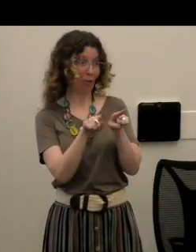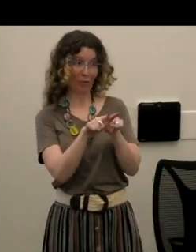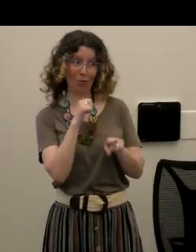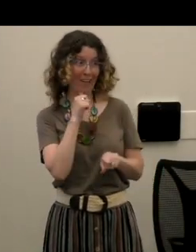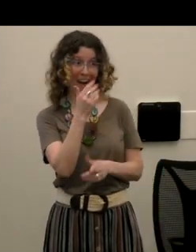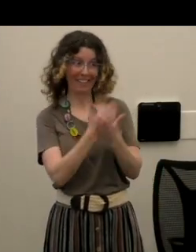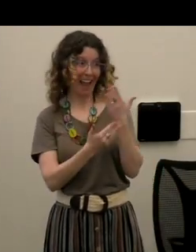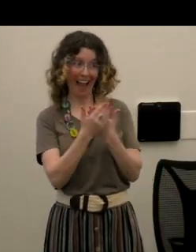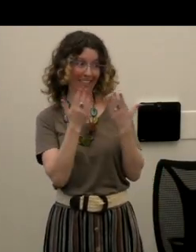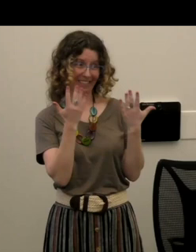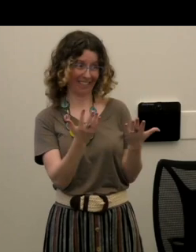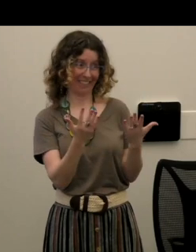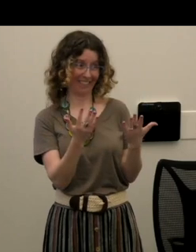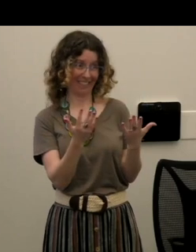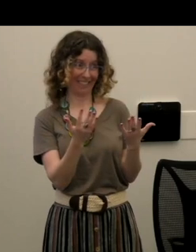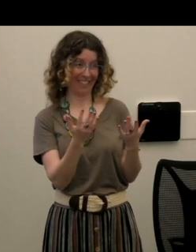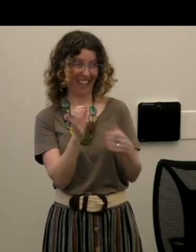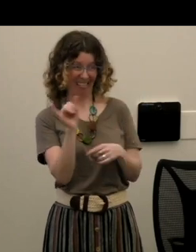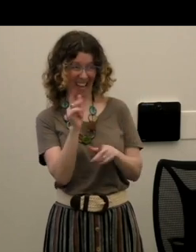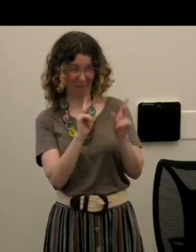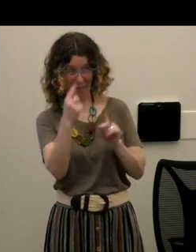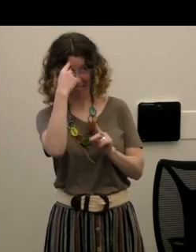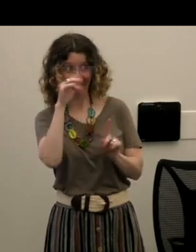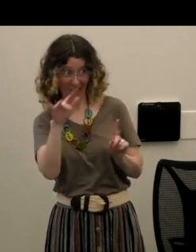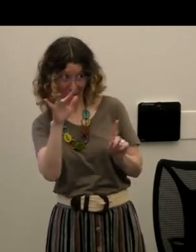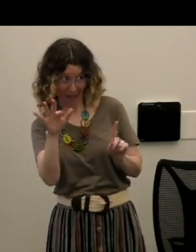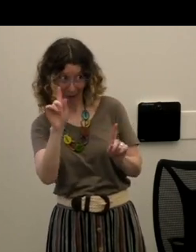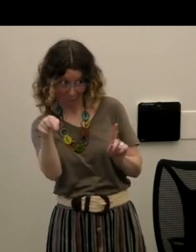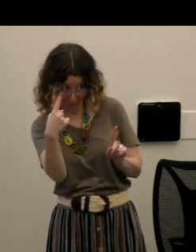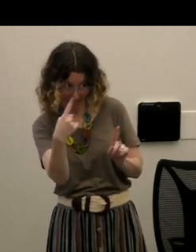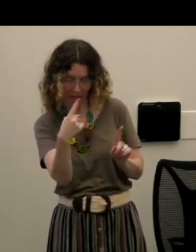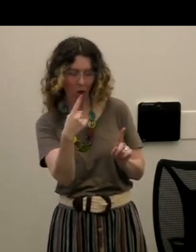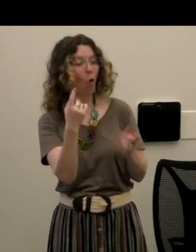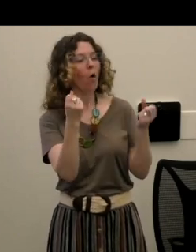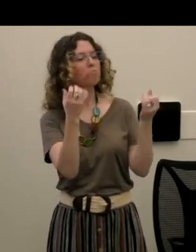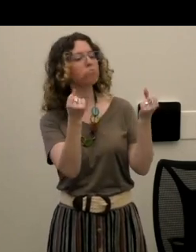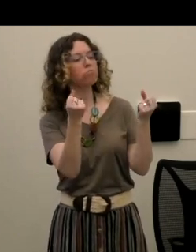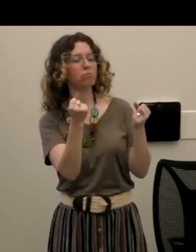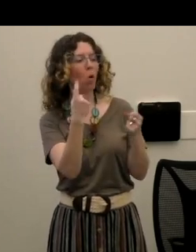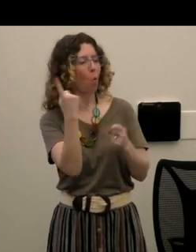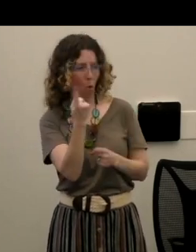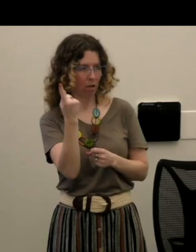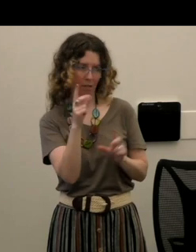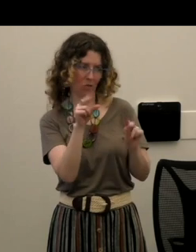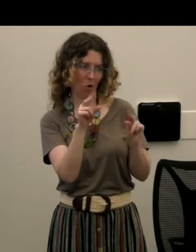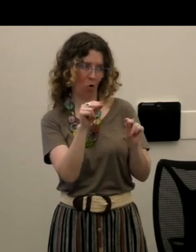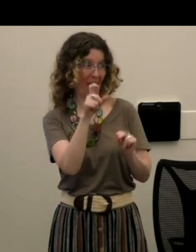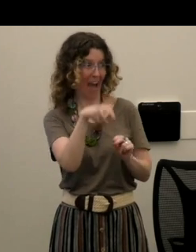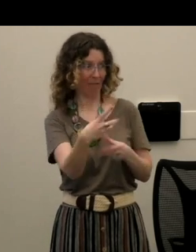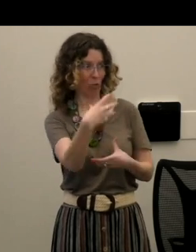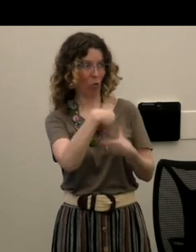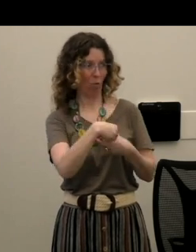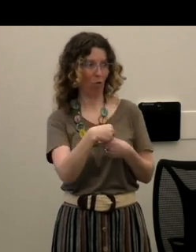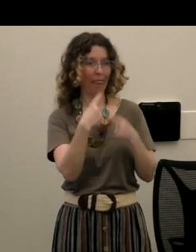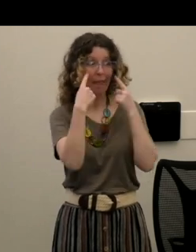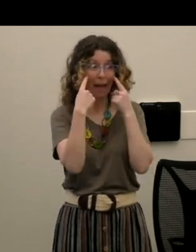Sign language is not just about the hand. People think like finger spelling is the only way to communicate in sign